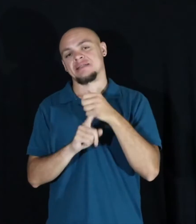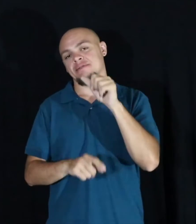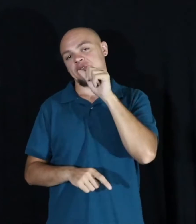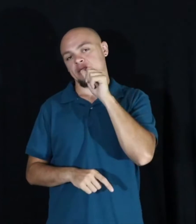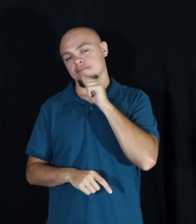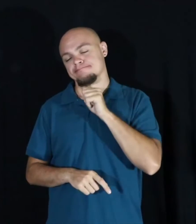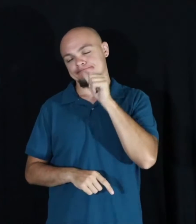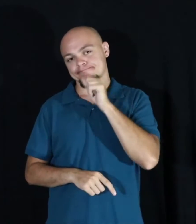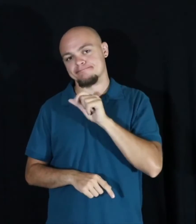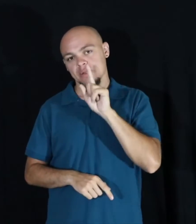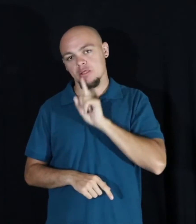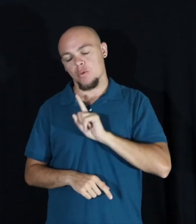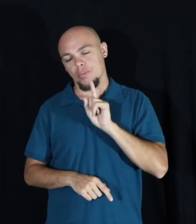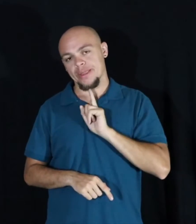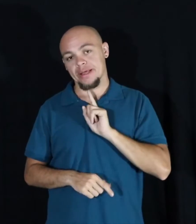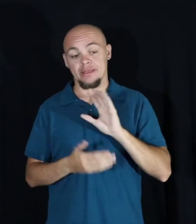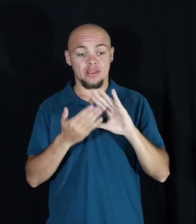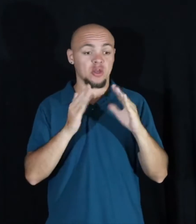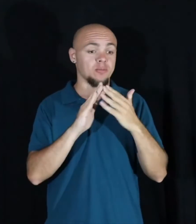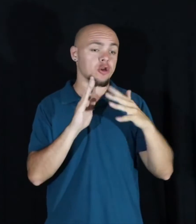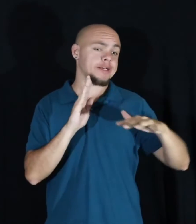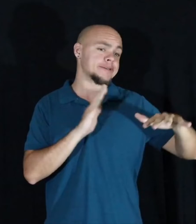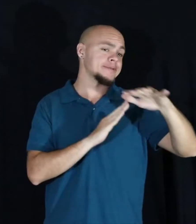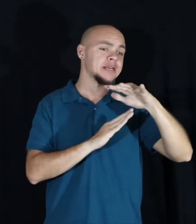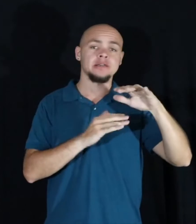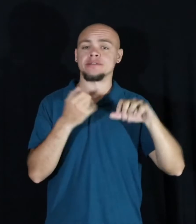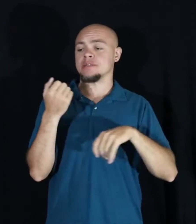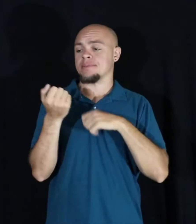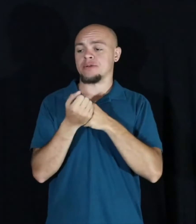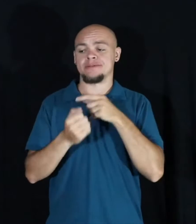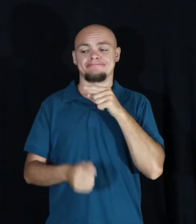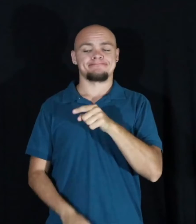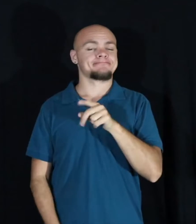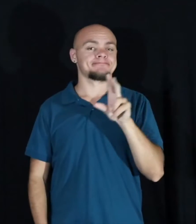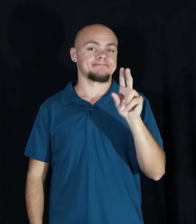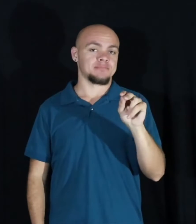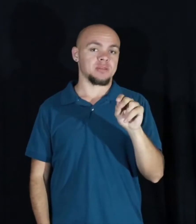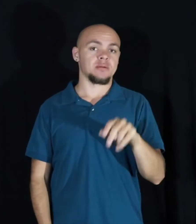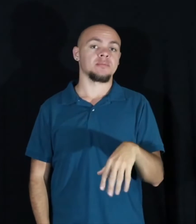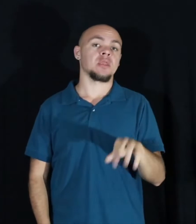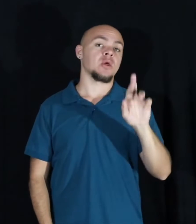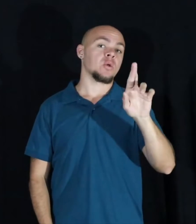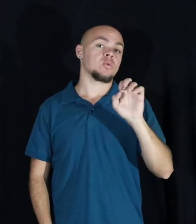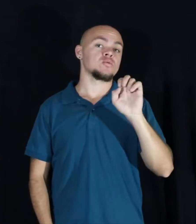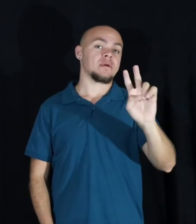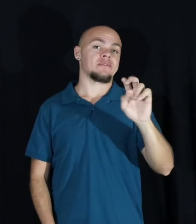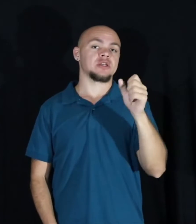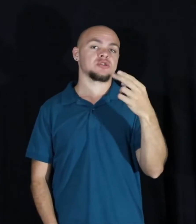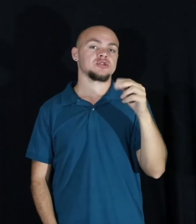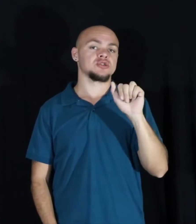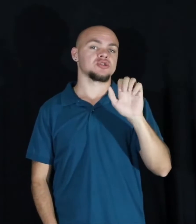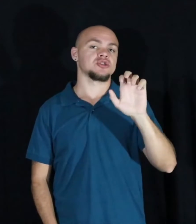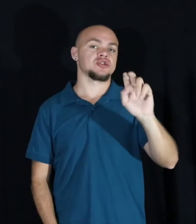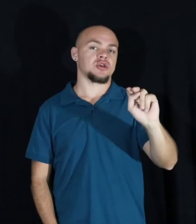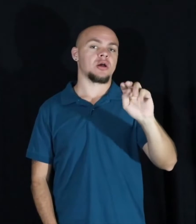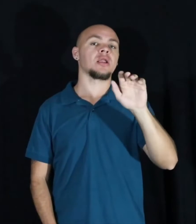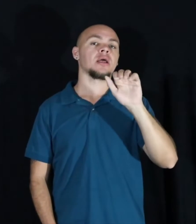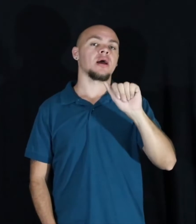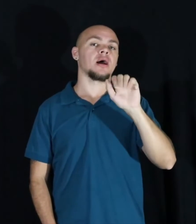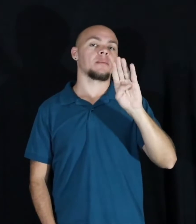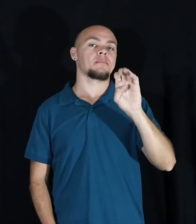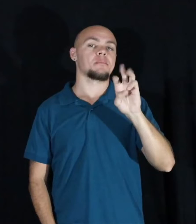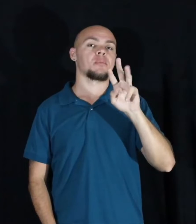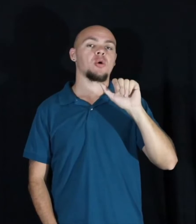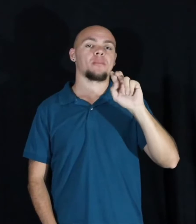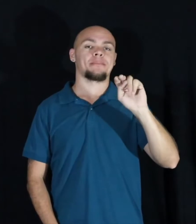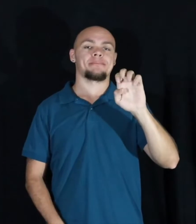feel supported by the community around them. The Reverend Shauna Bowman was a group facilitator for Without Warning and